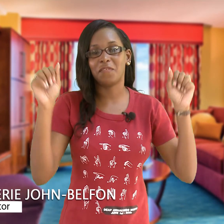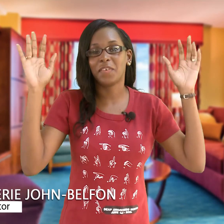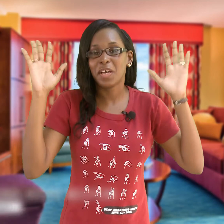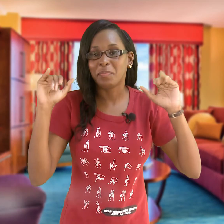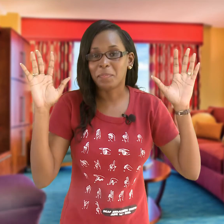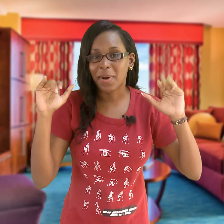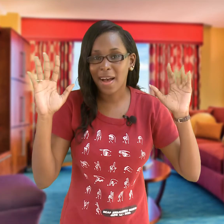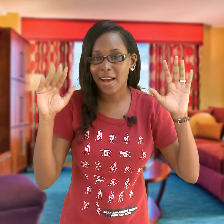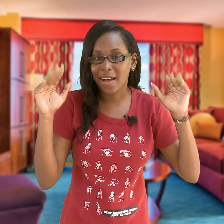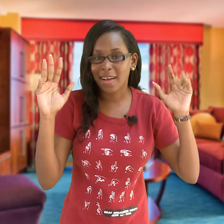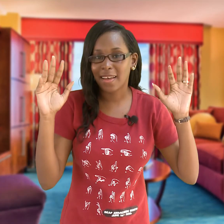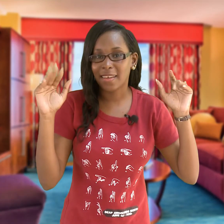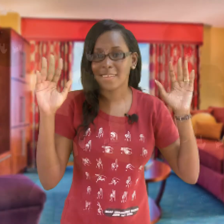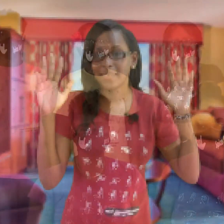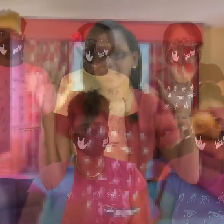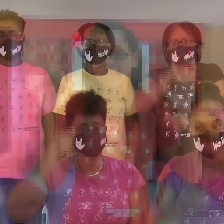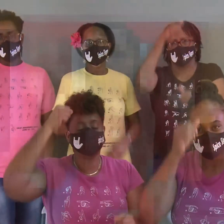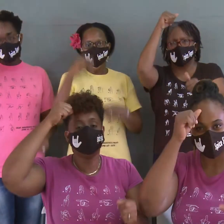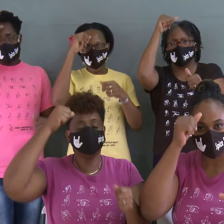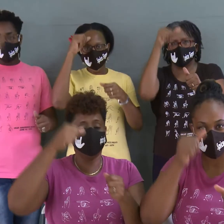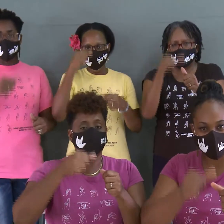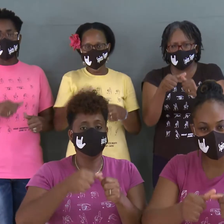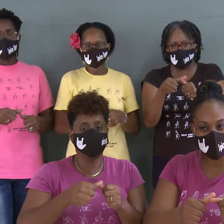safe. Bye-bye.